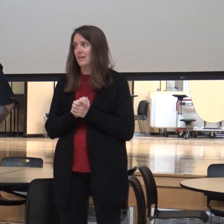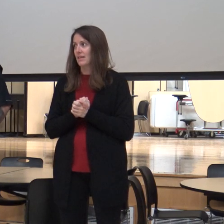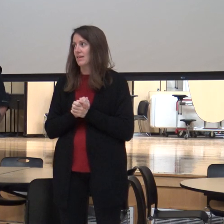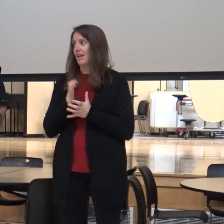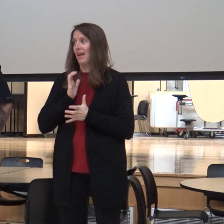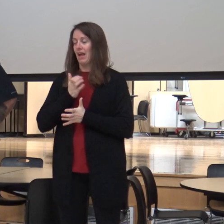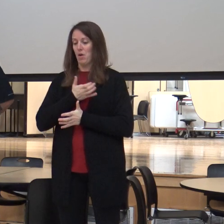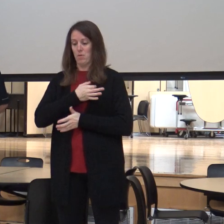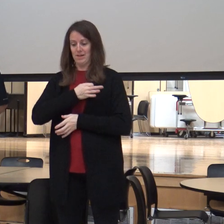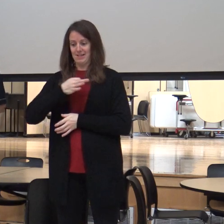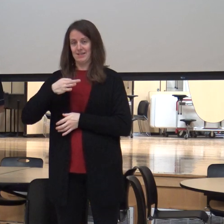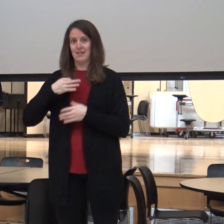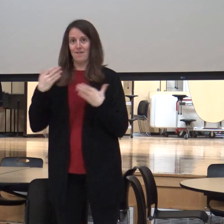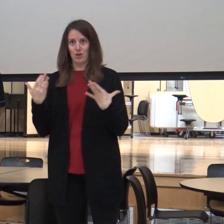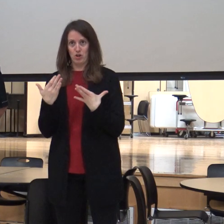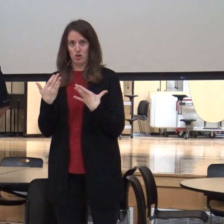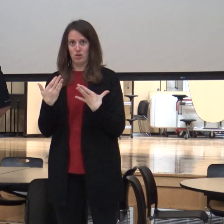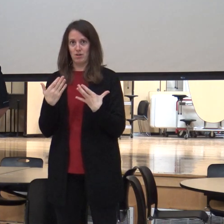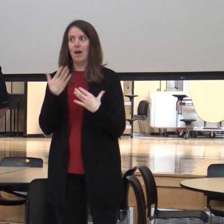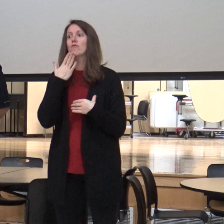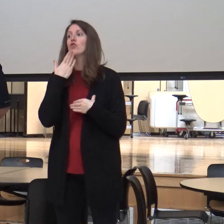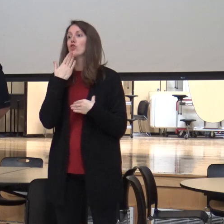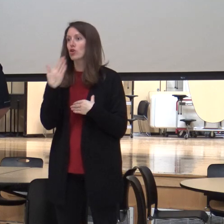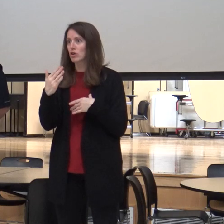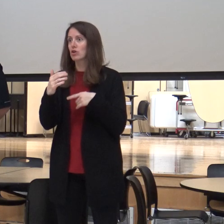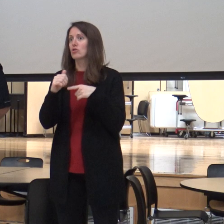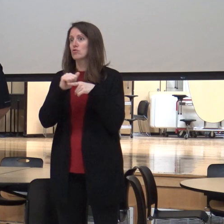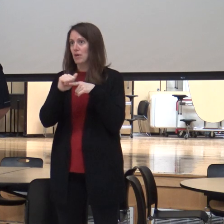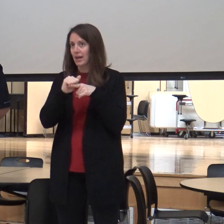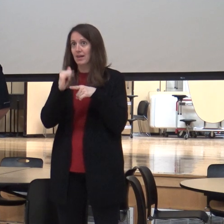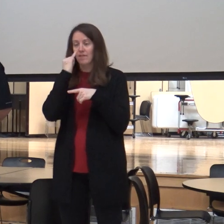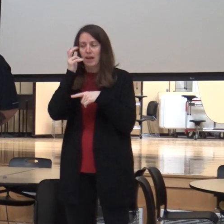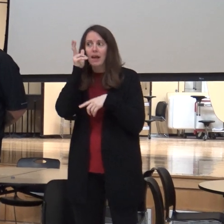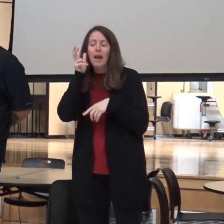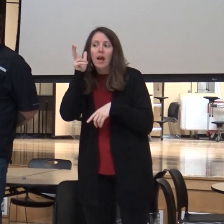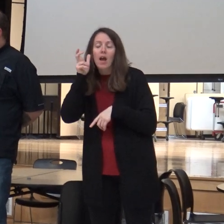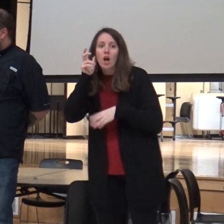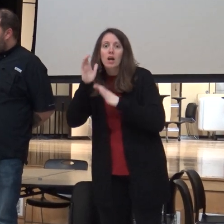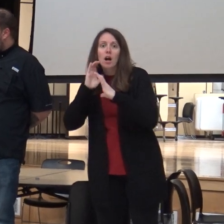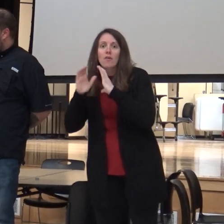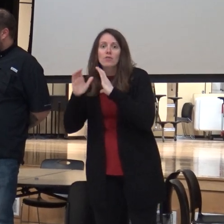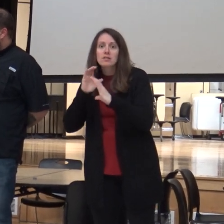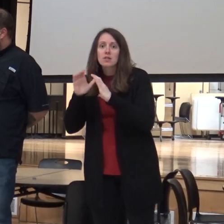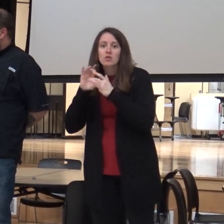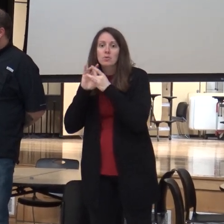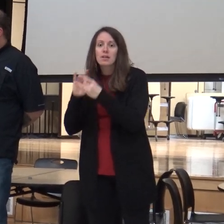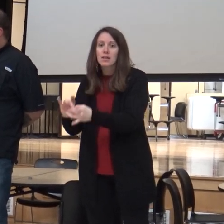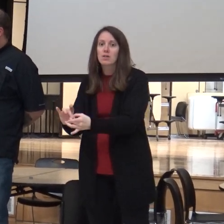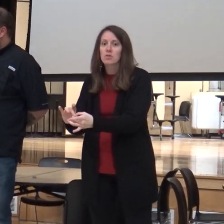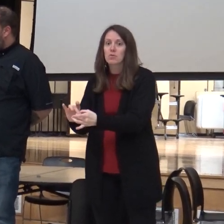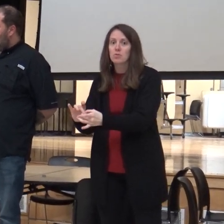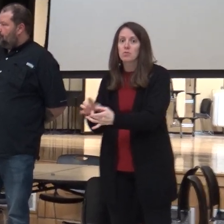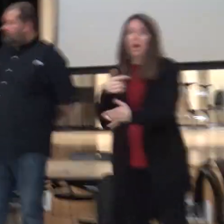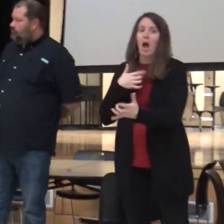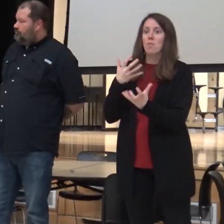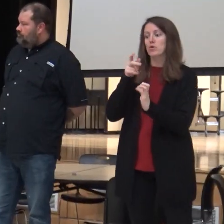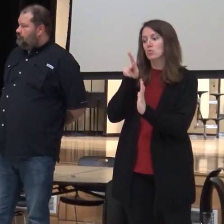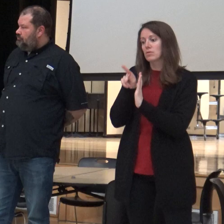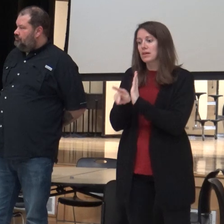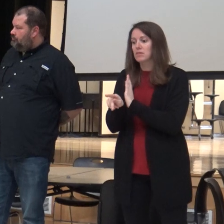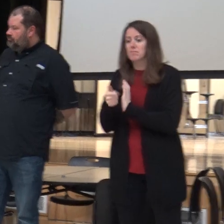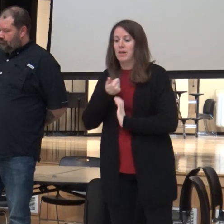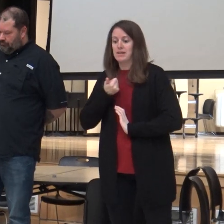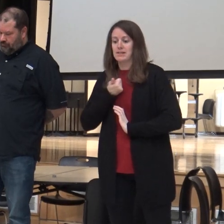Our staff in our building are very well trained that if they hear any kind of conversation of any type about, I want to kill myself, I